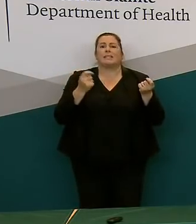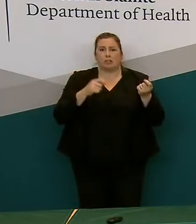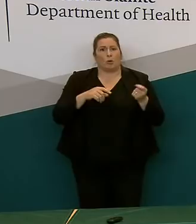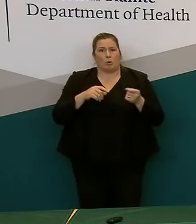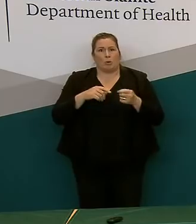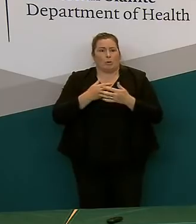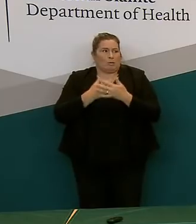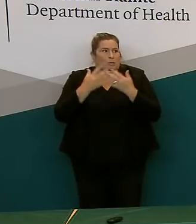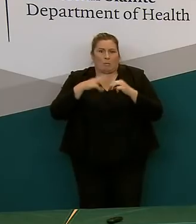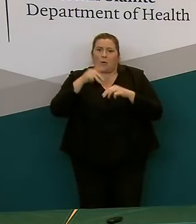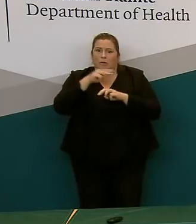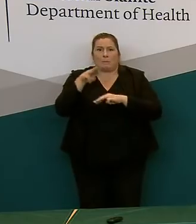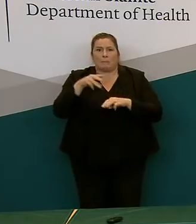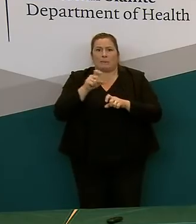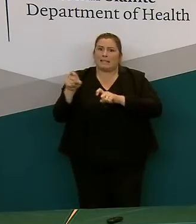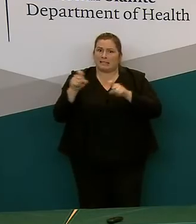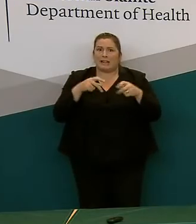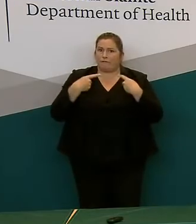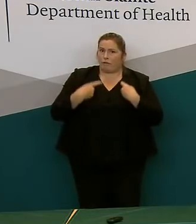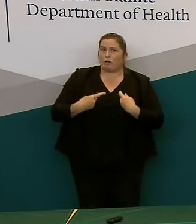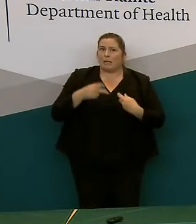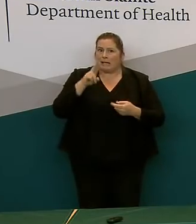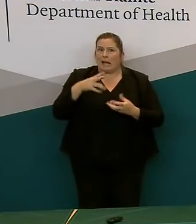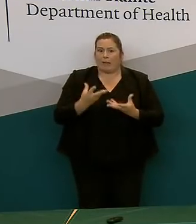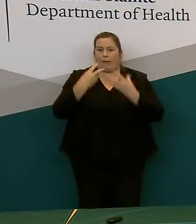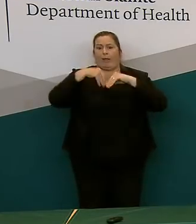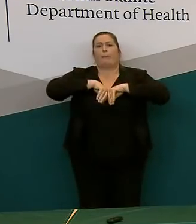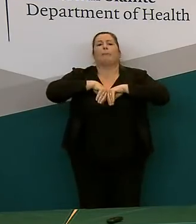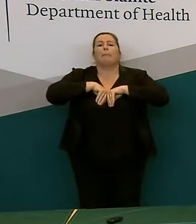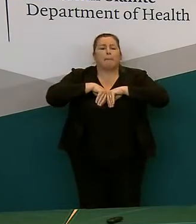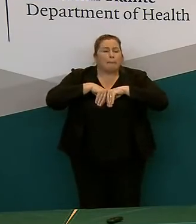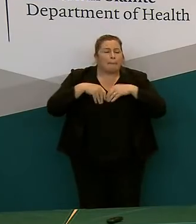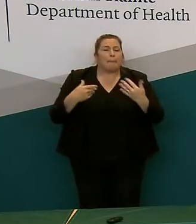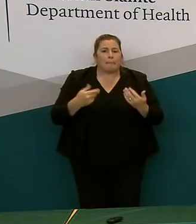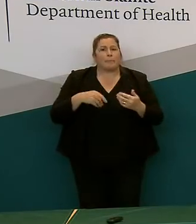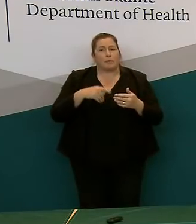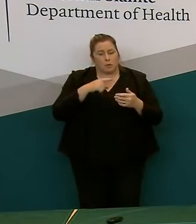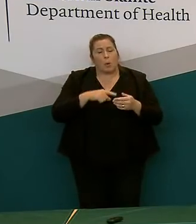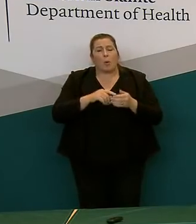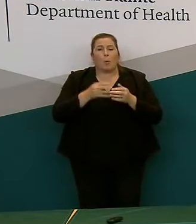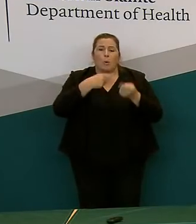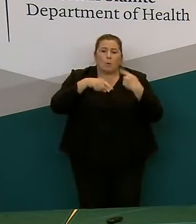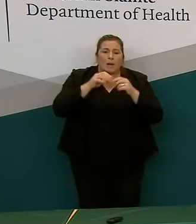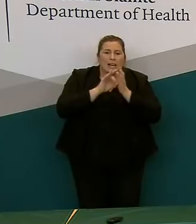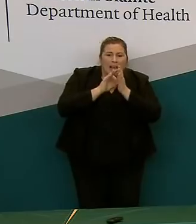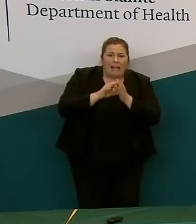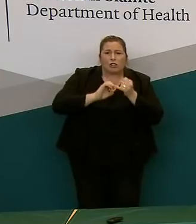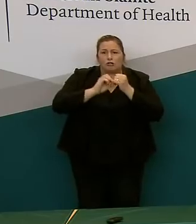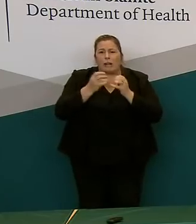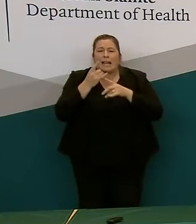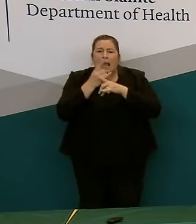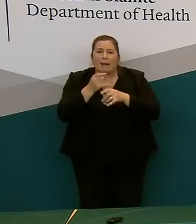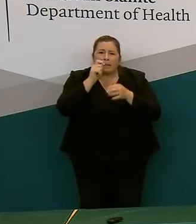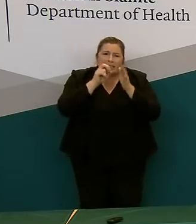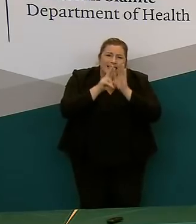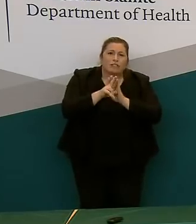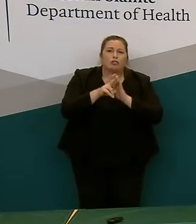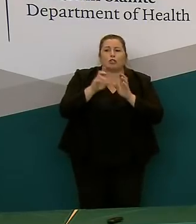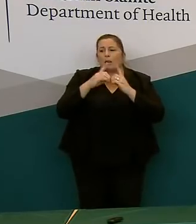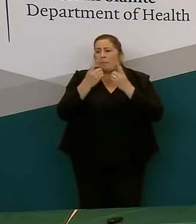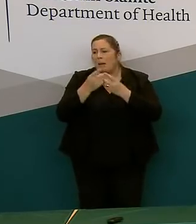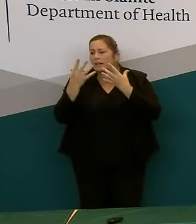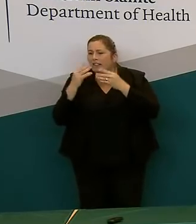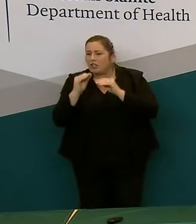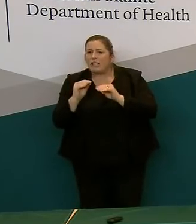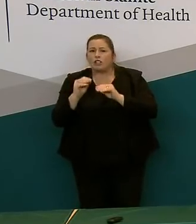So the guidance is intended to be pragmatic. It's to help teachers, to help the Department of Education, to